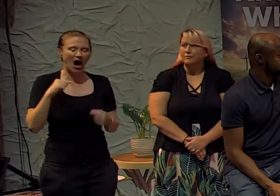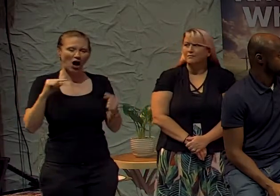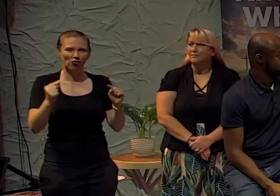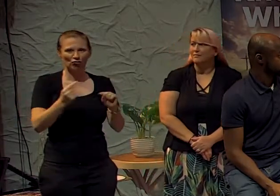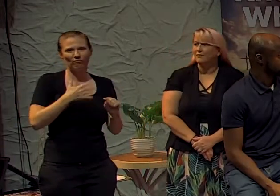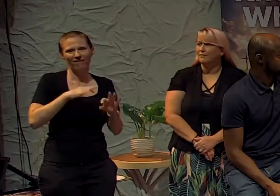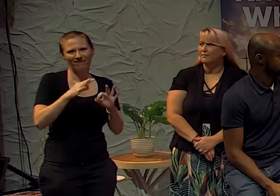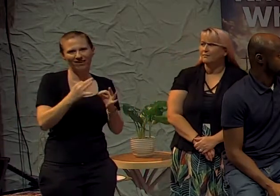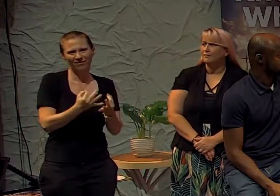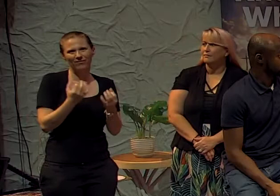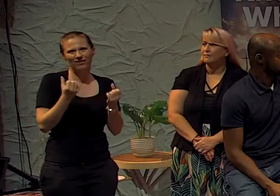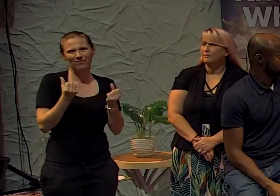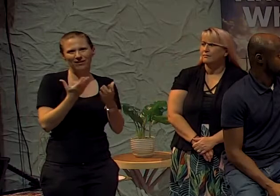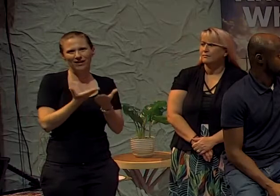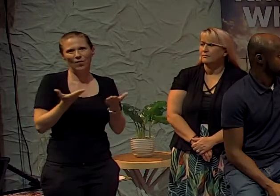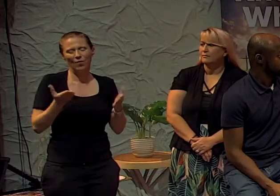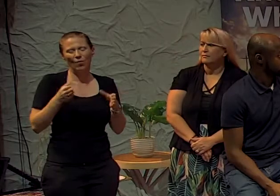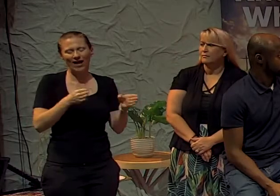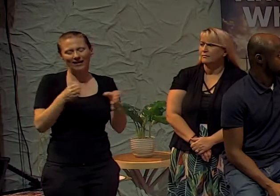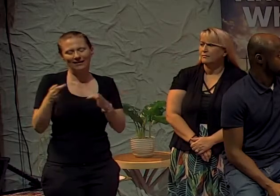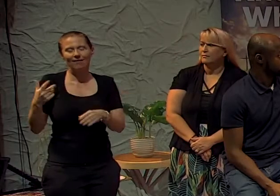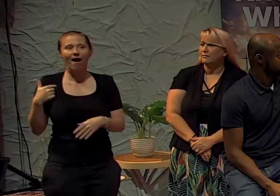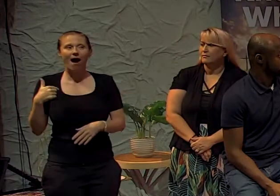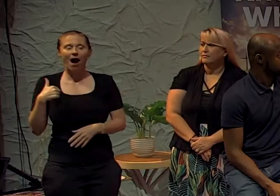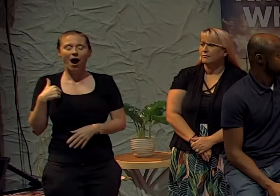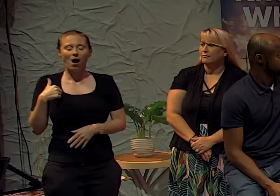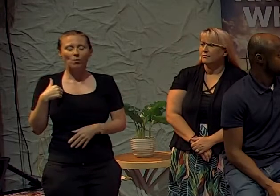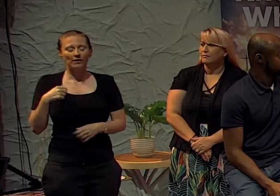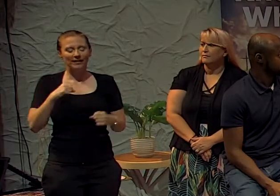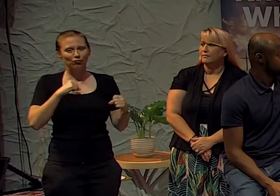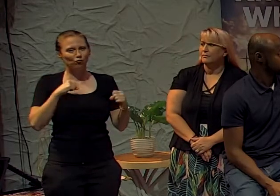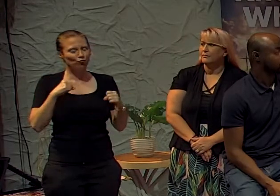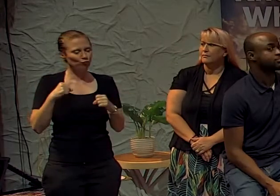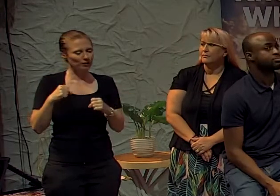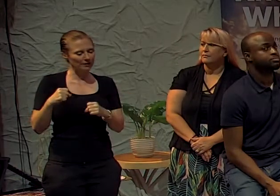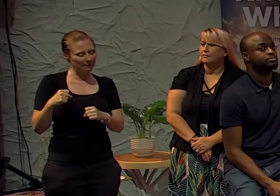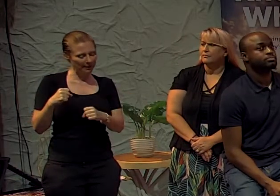my family in a lot of ways, and me being extremely,